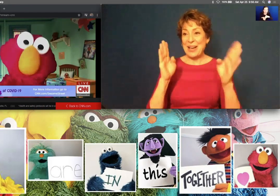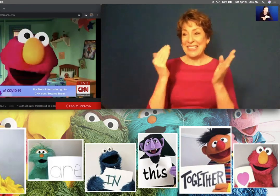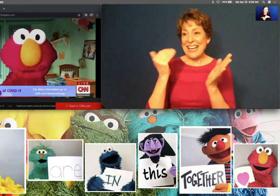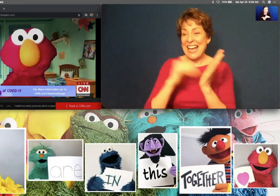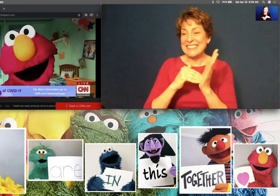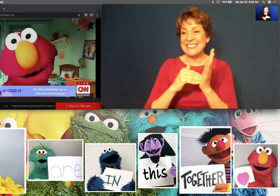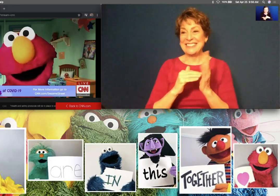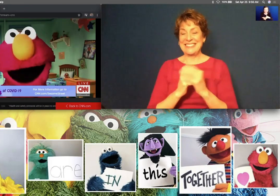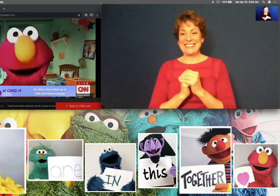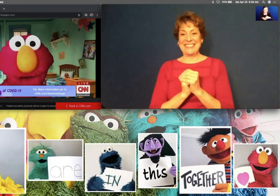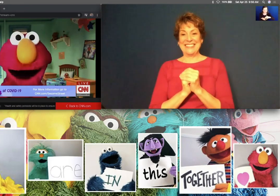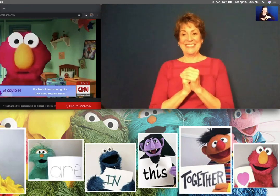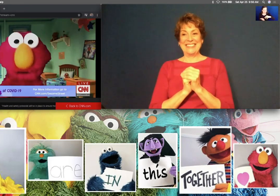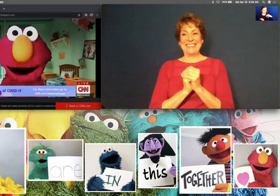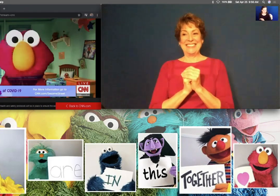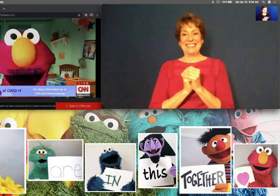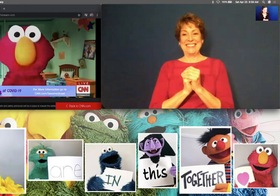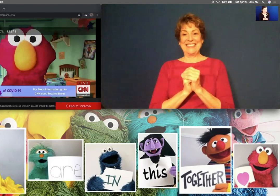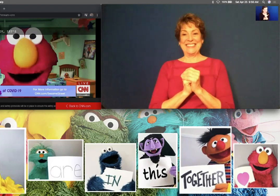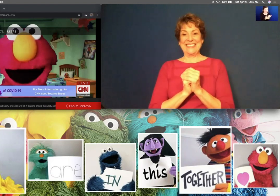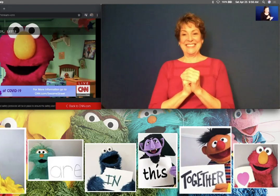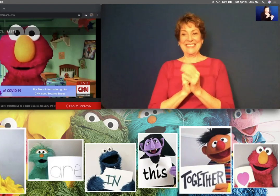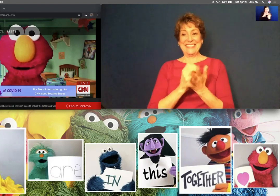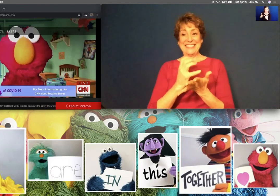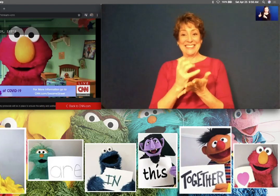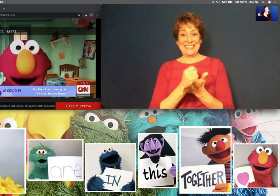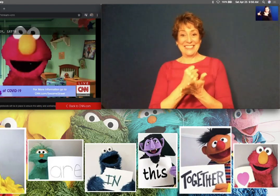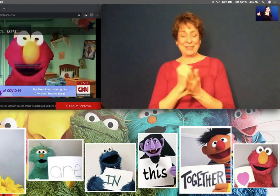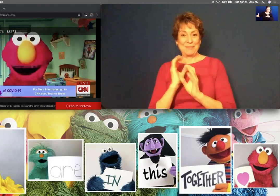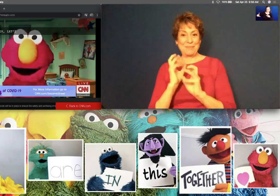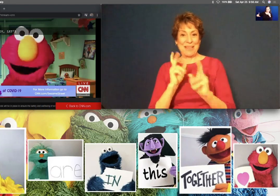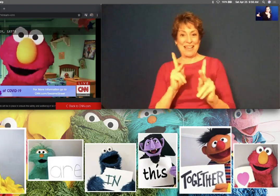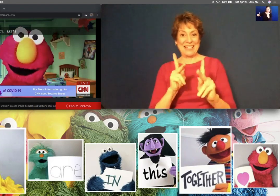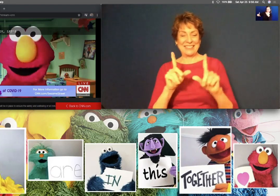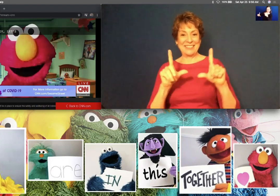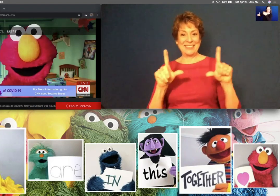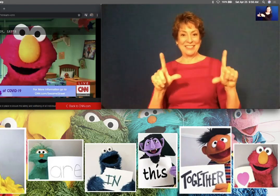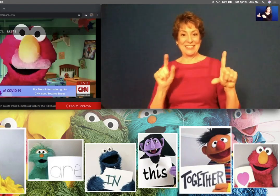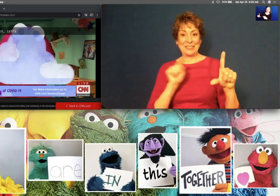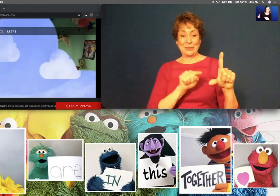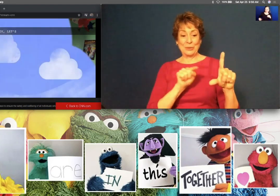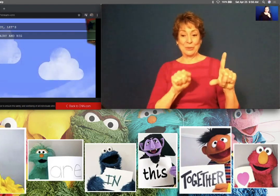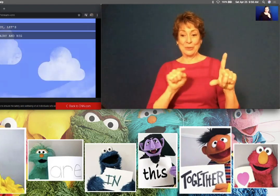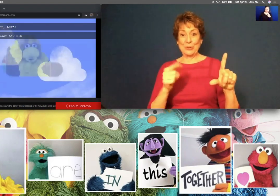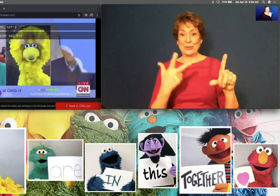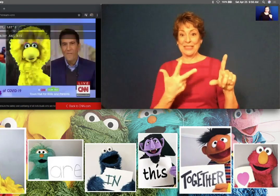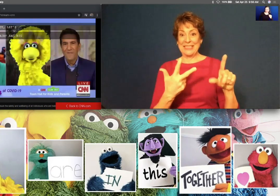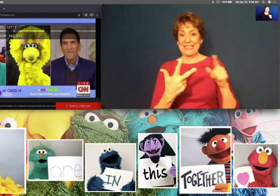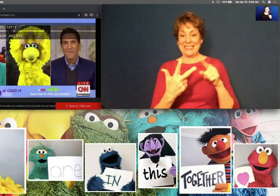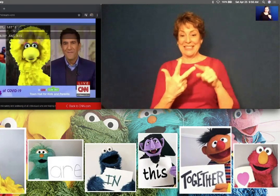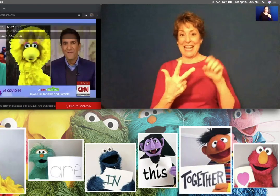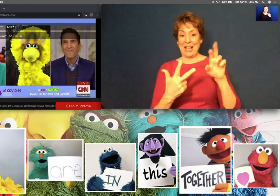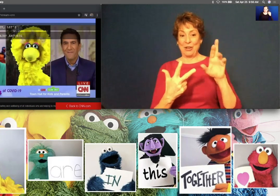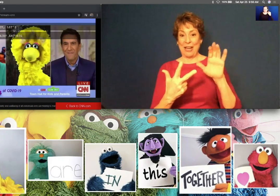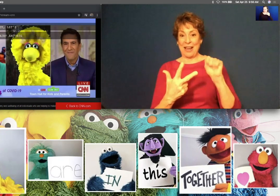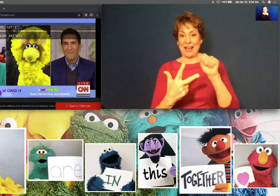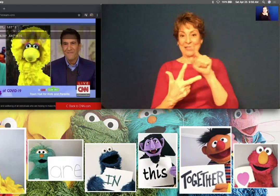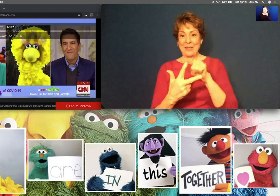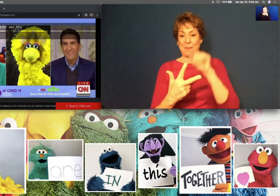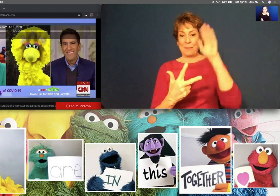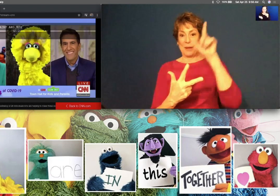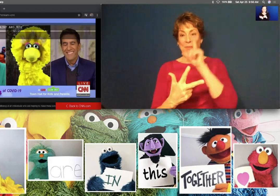Hello again, everybody. Let's get to Erica, Dr. Sanjay, and Big Bird.